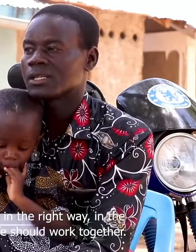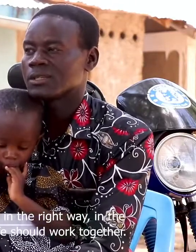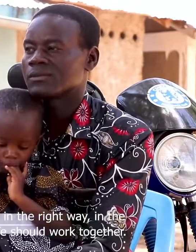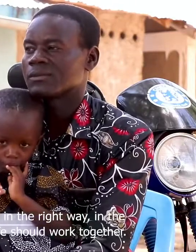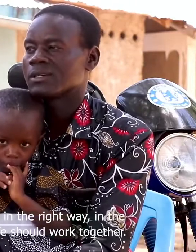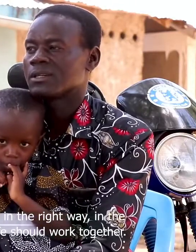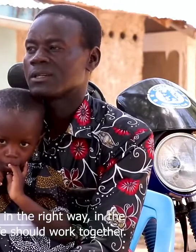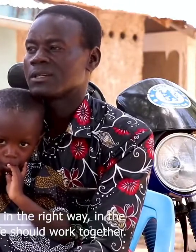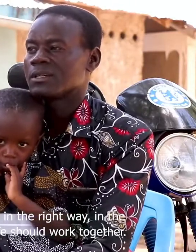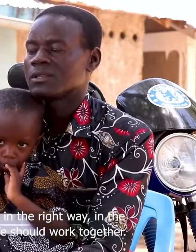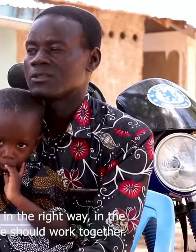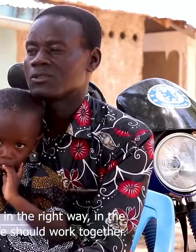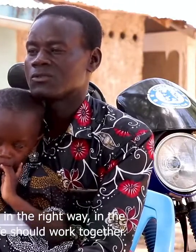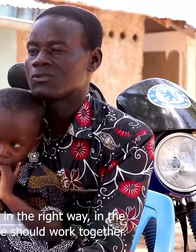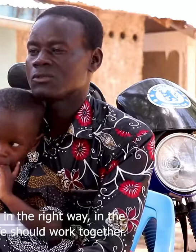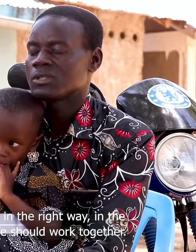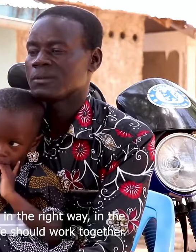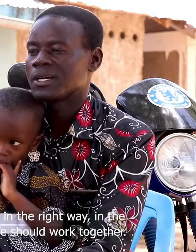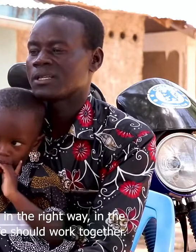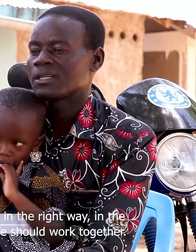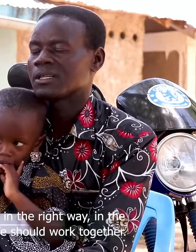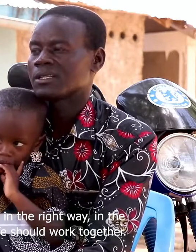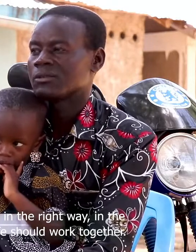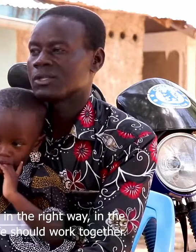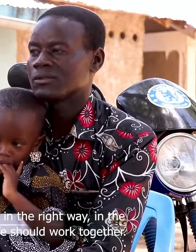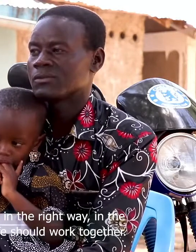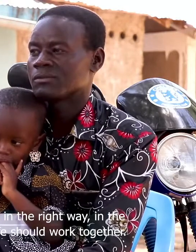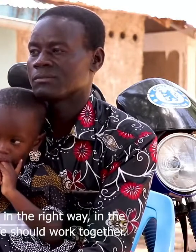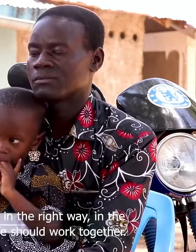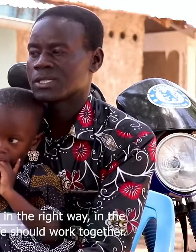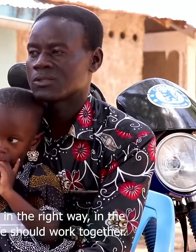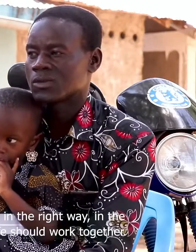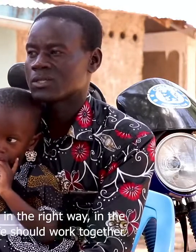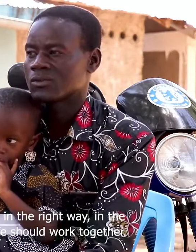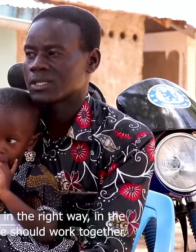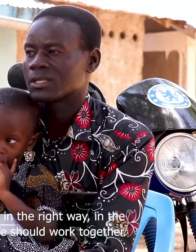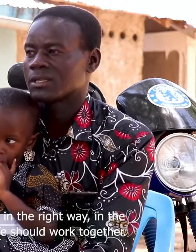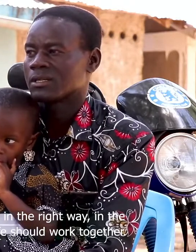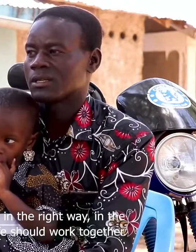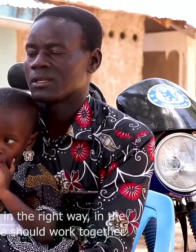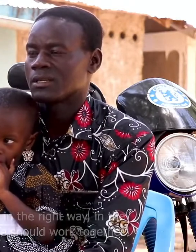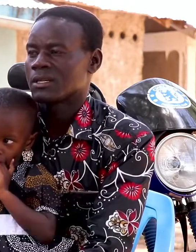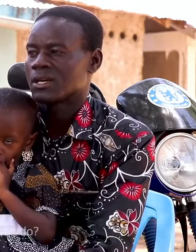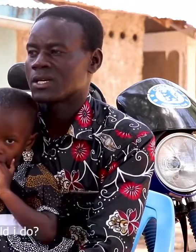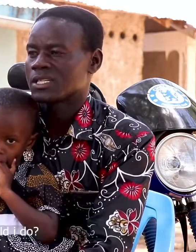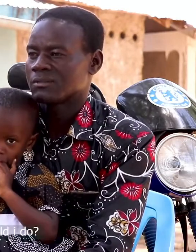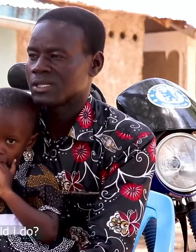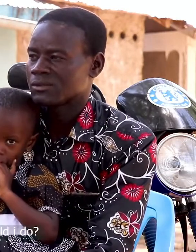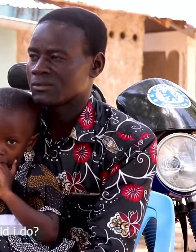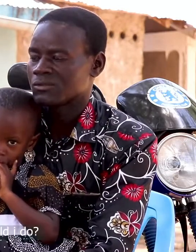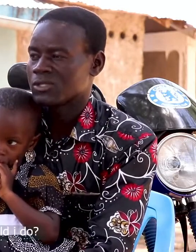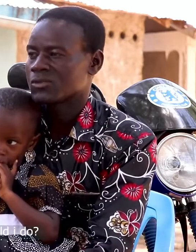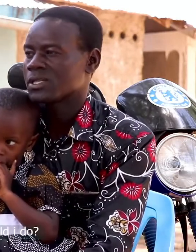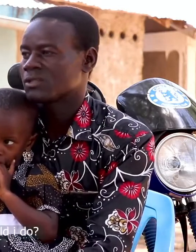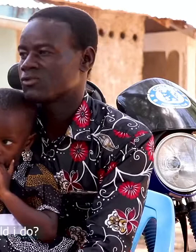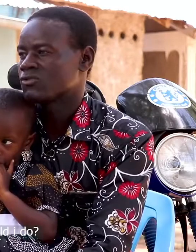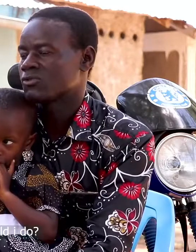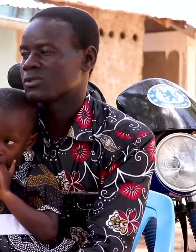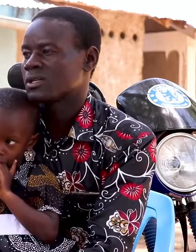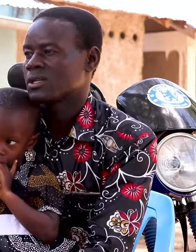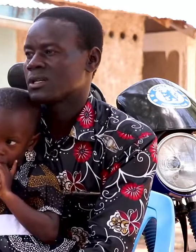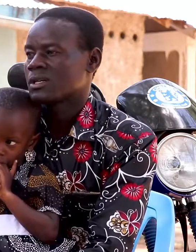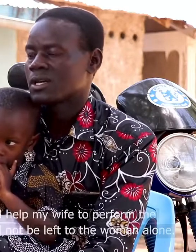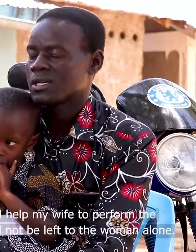that you need in life, you, the man and the wife, must work together. Now, as a man, what should I